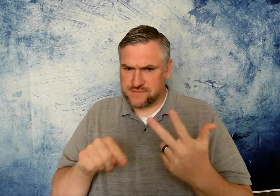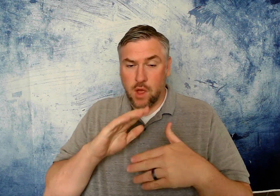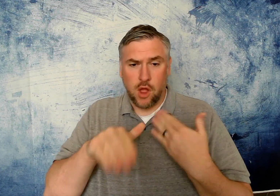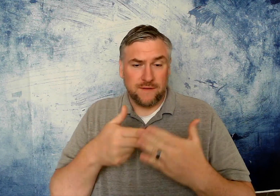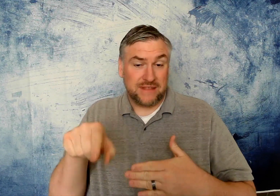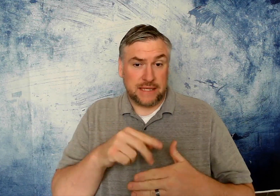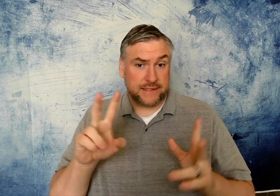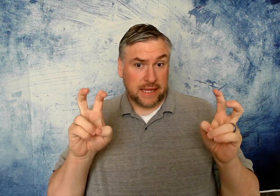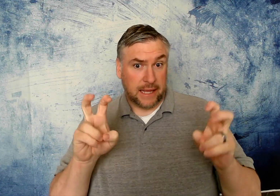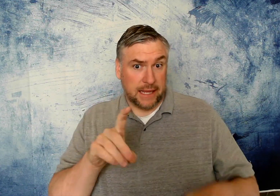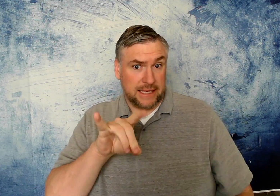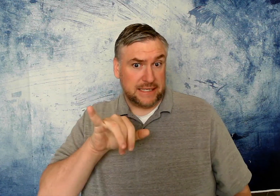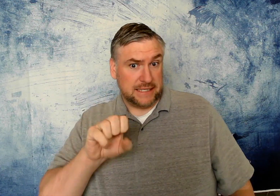So we have to understand these